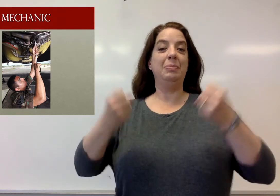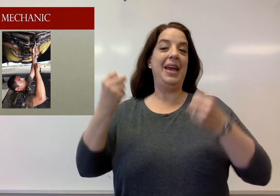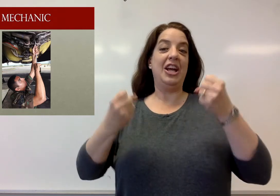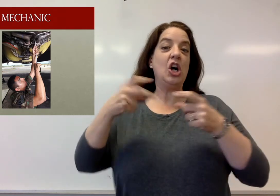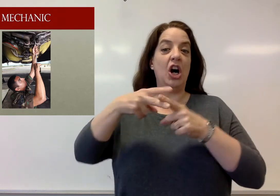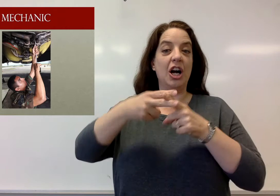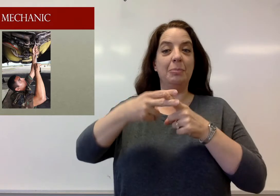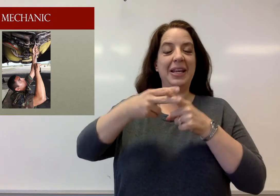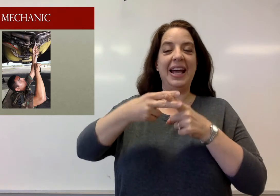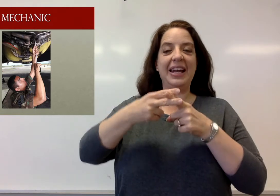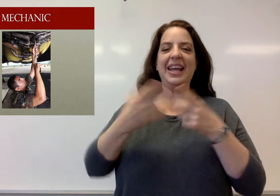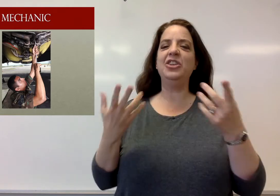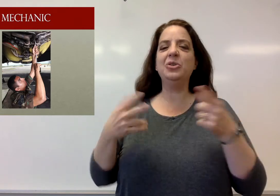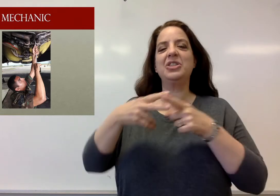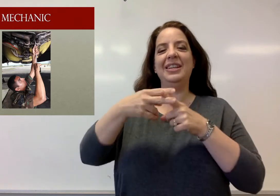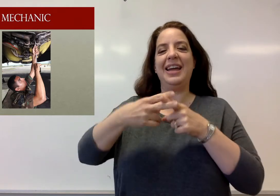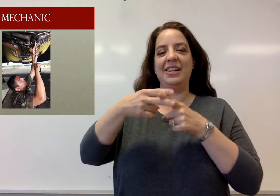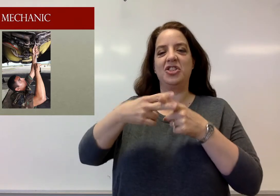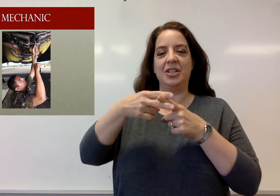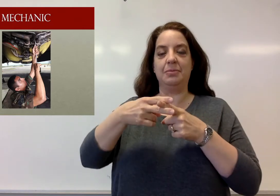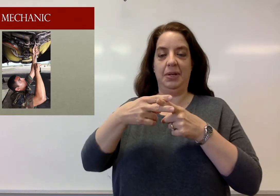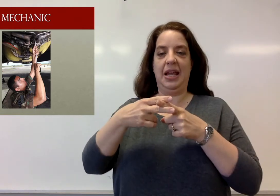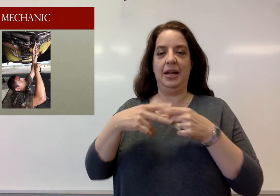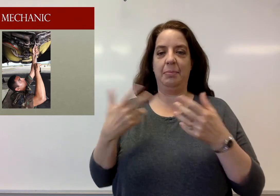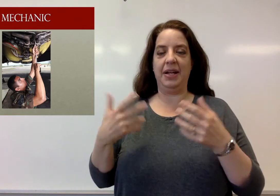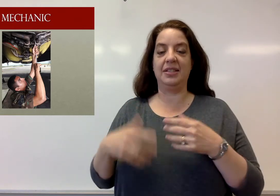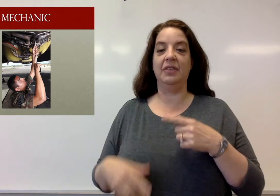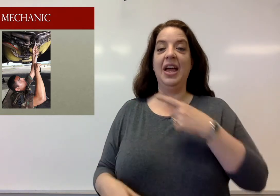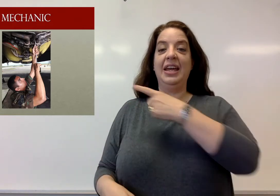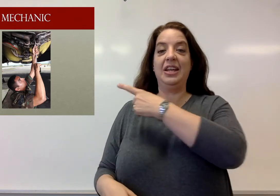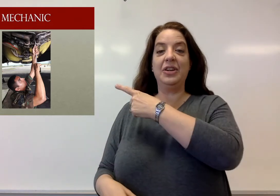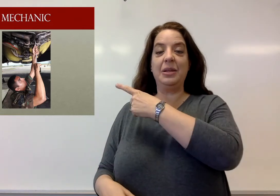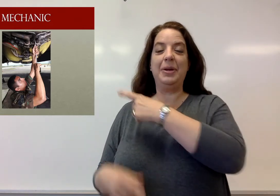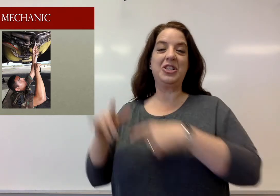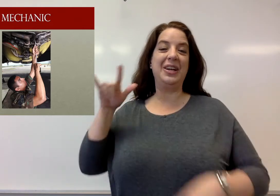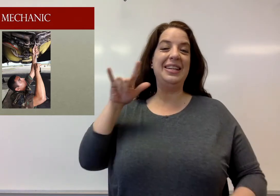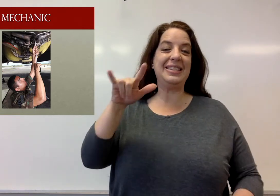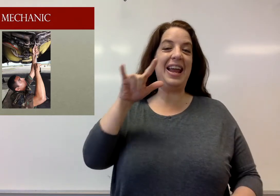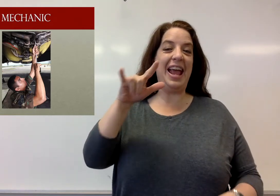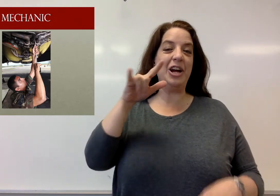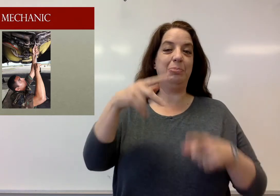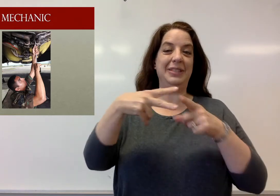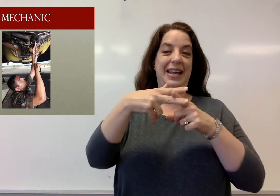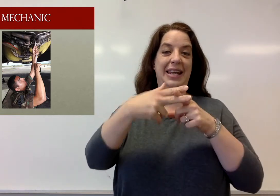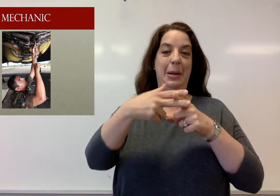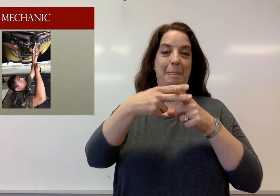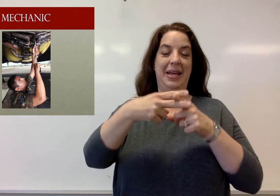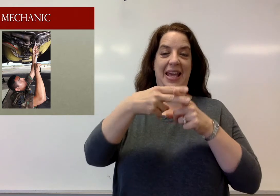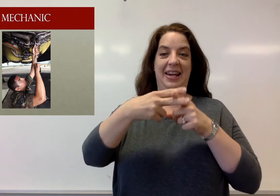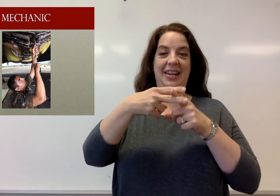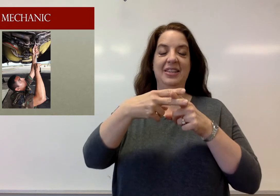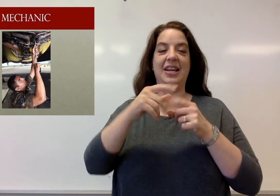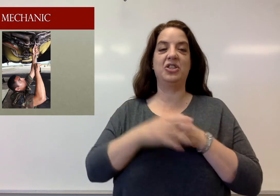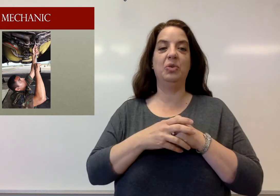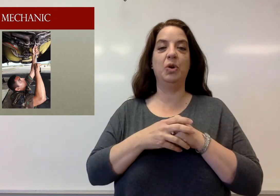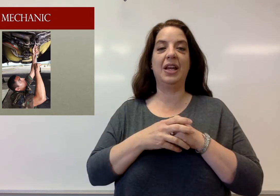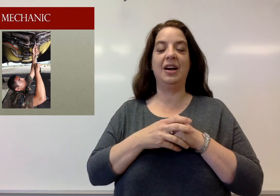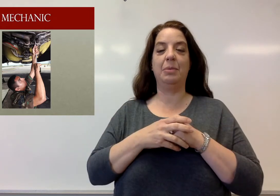a car mechanic, and usually that's just mechanic by itself. Here in the picture, he is an airplane mechanic. He's actually working on a